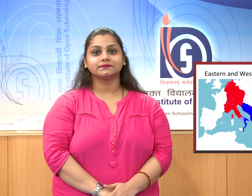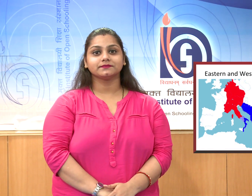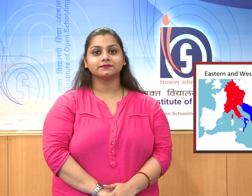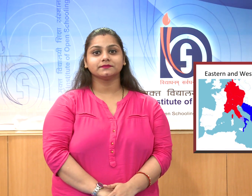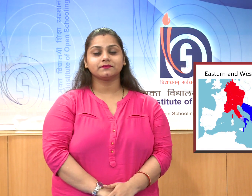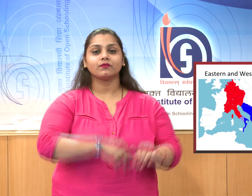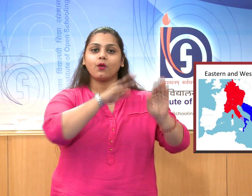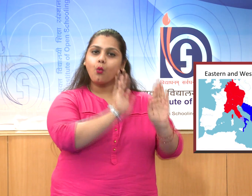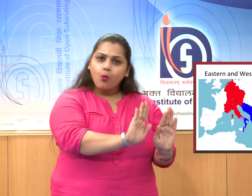had their capital in